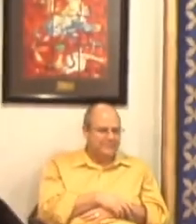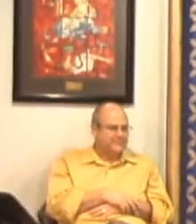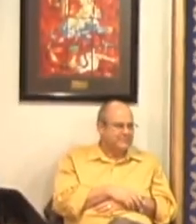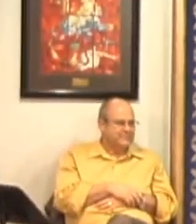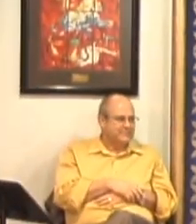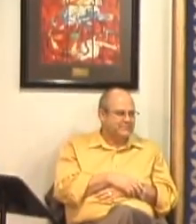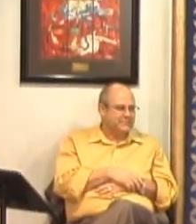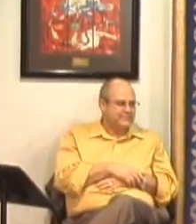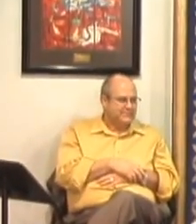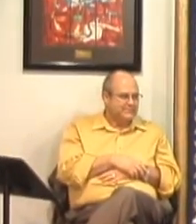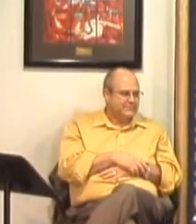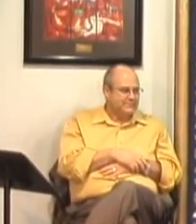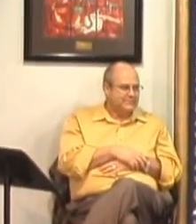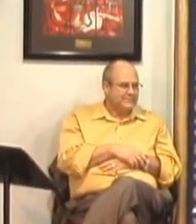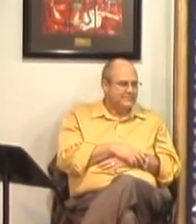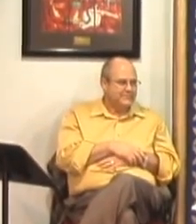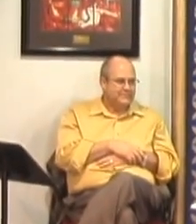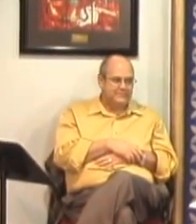That there is